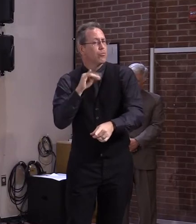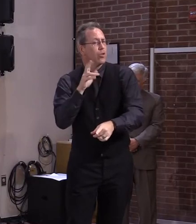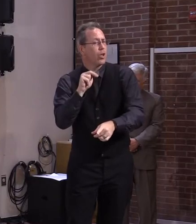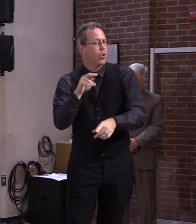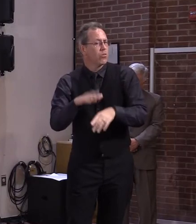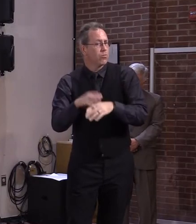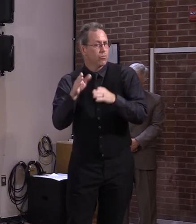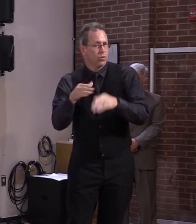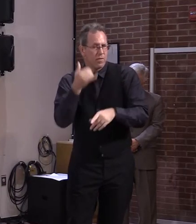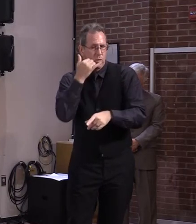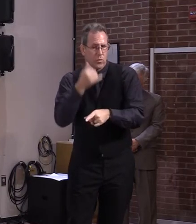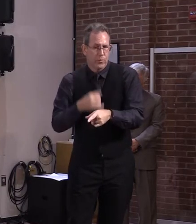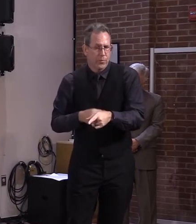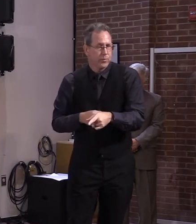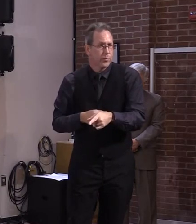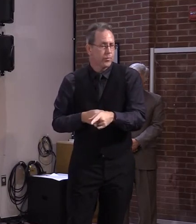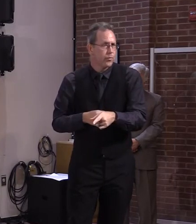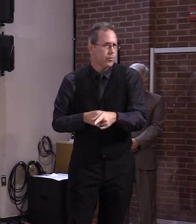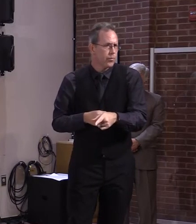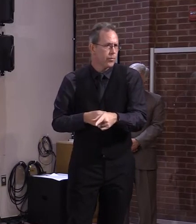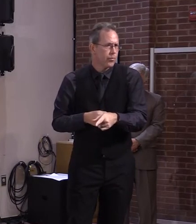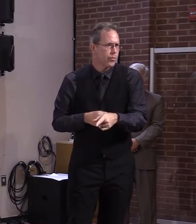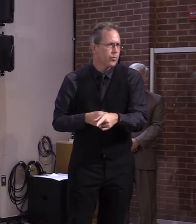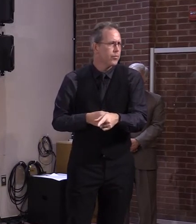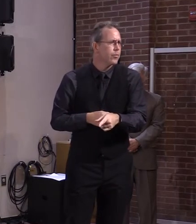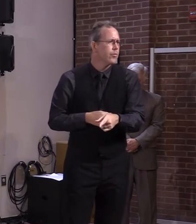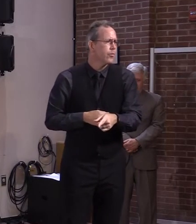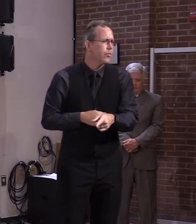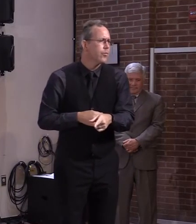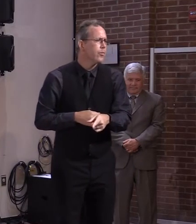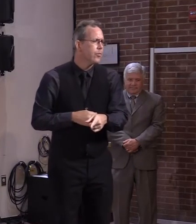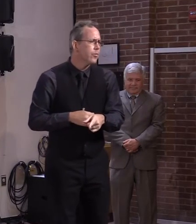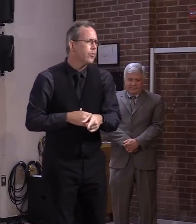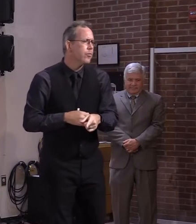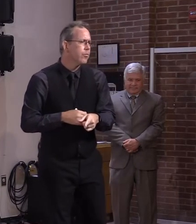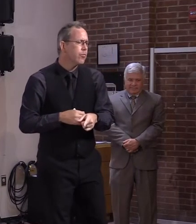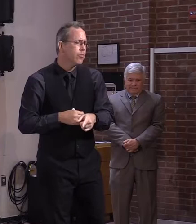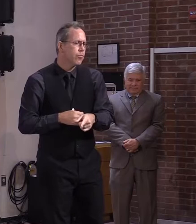bed availability or room availability at this point?